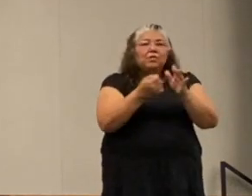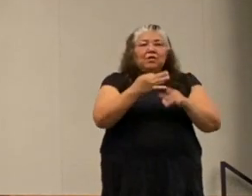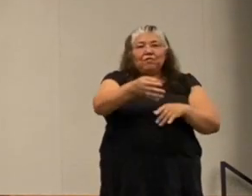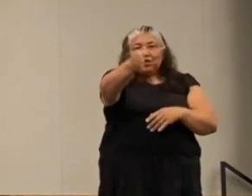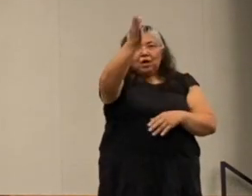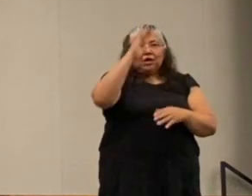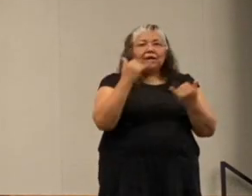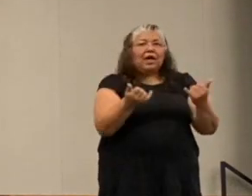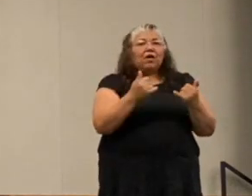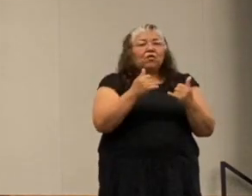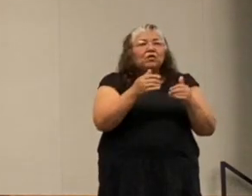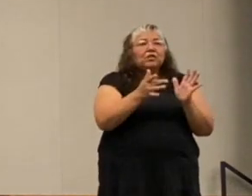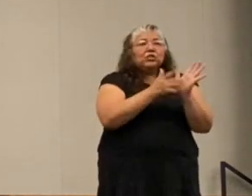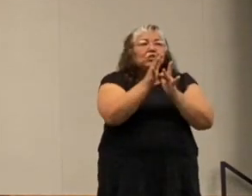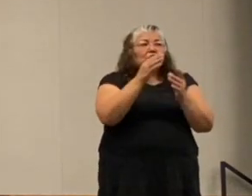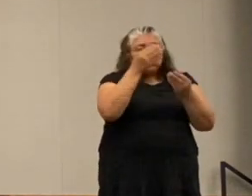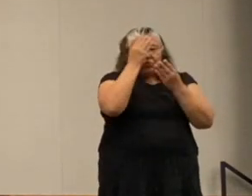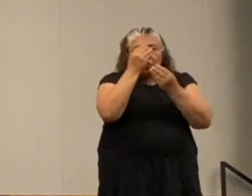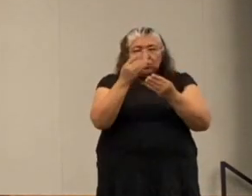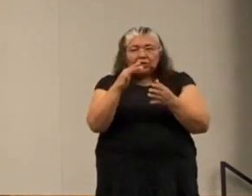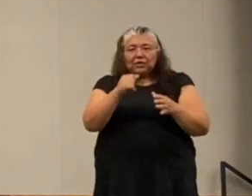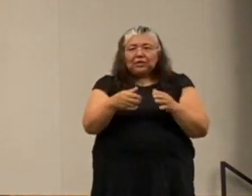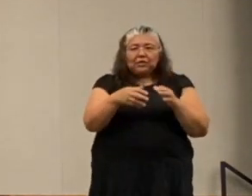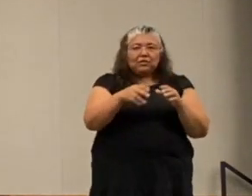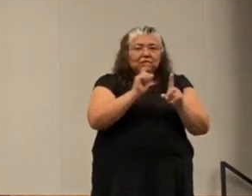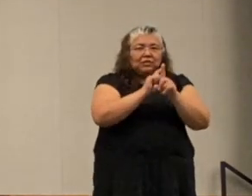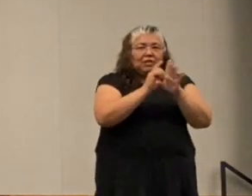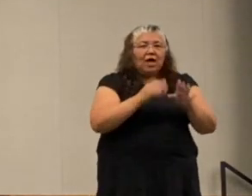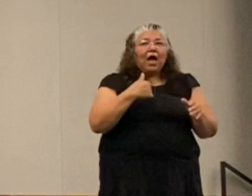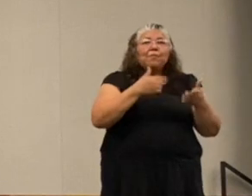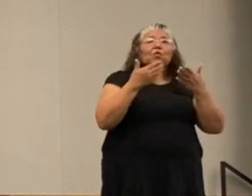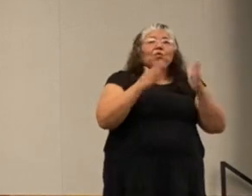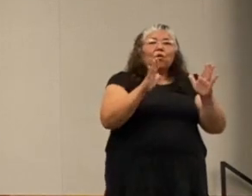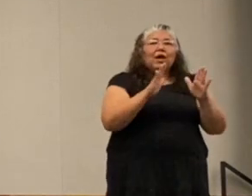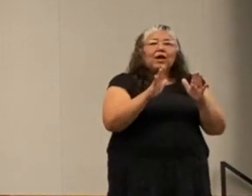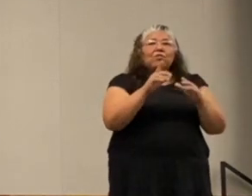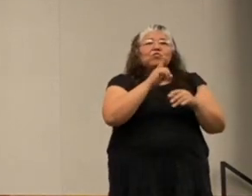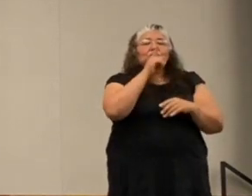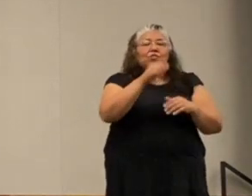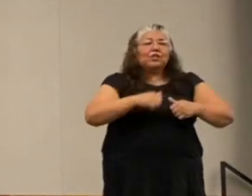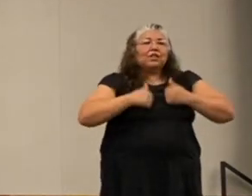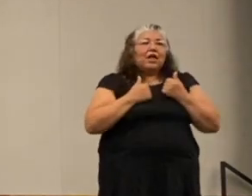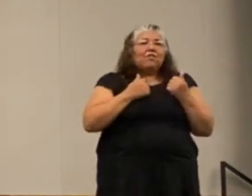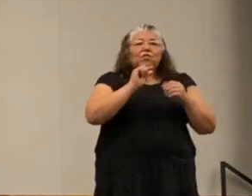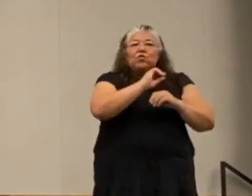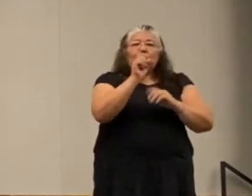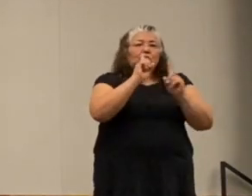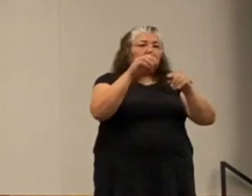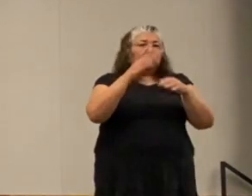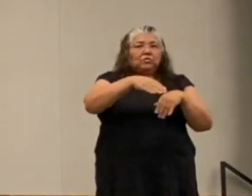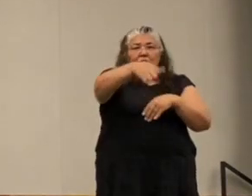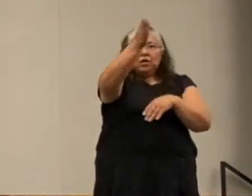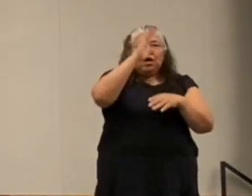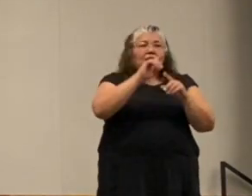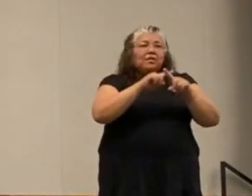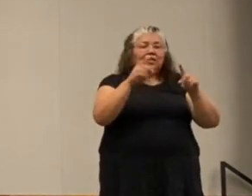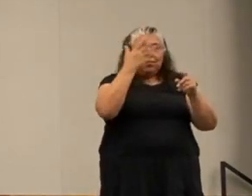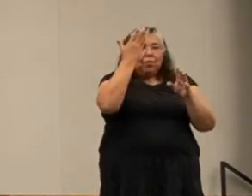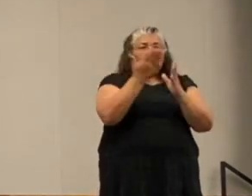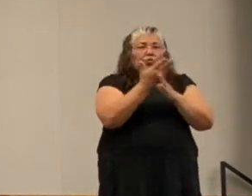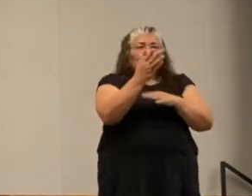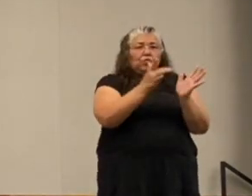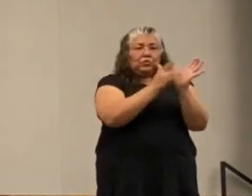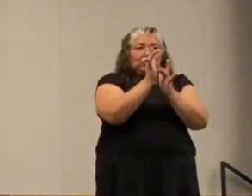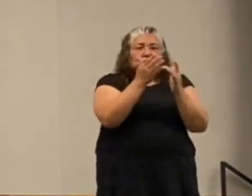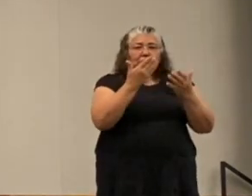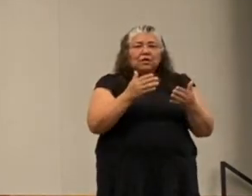to what Jesus told his disciples. I am the way, the truth, and the life. No one comes to the Father except through me. Verse 9 says, the one who has seen me